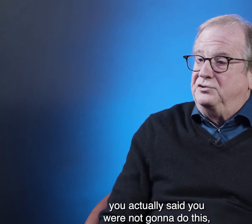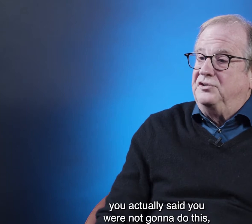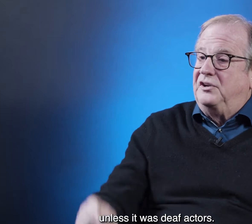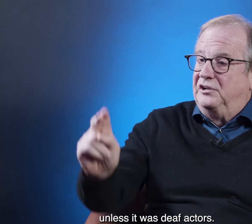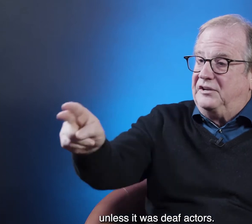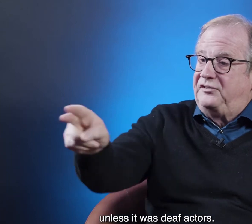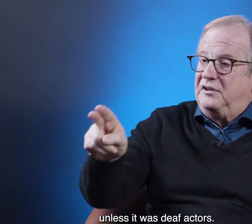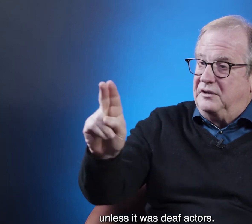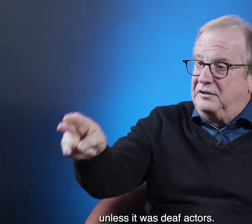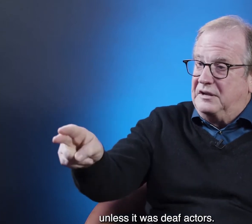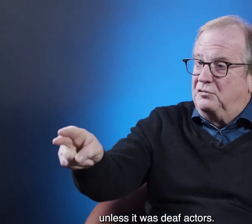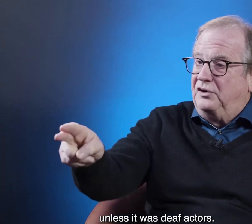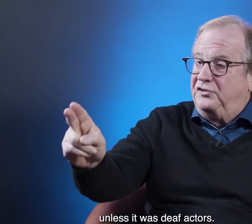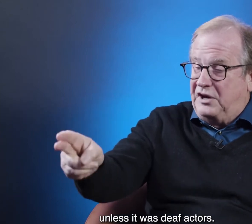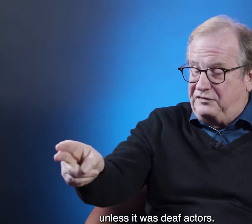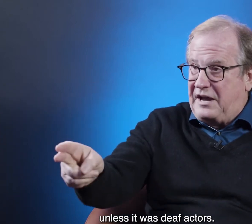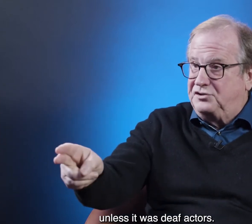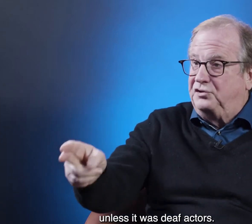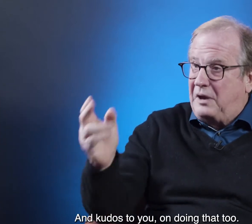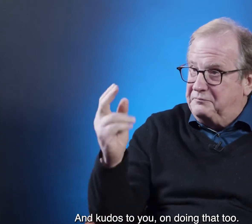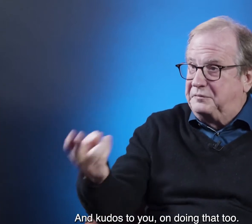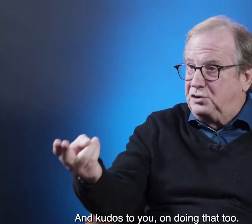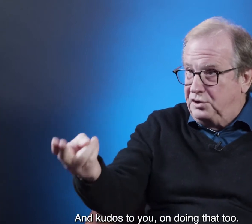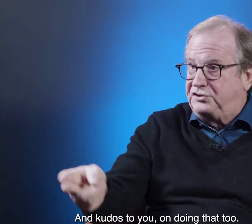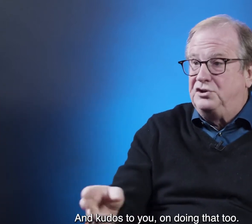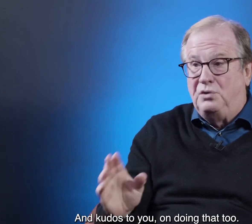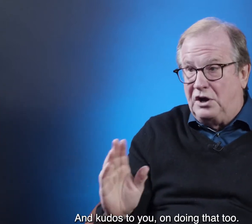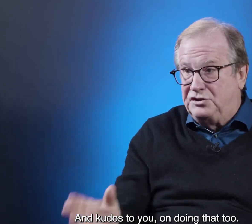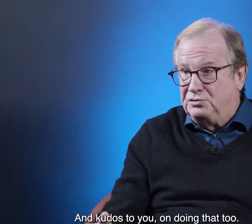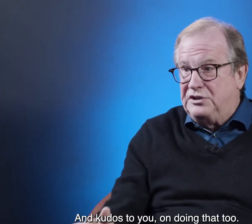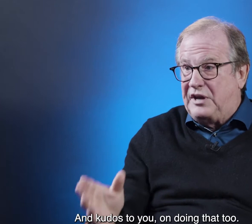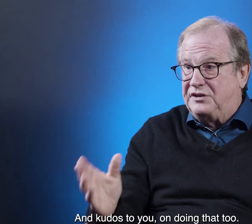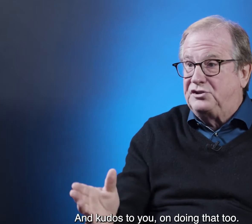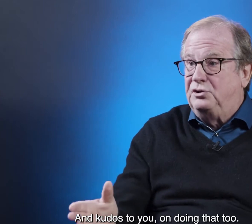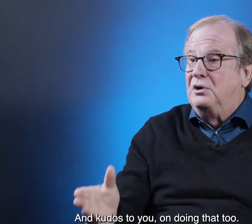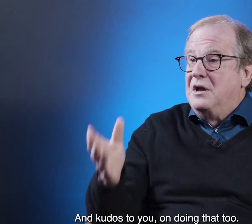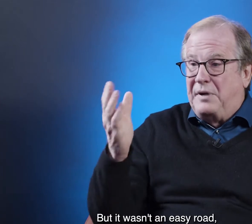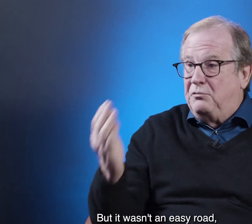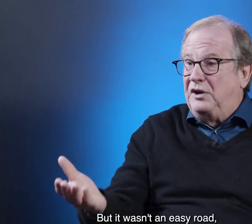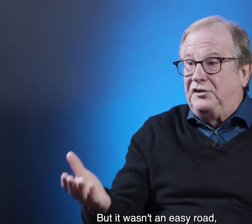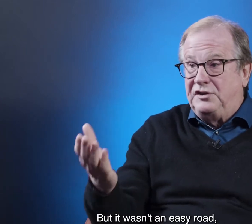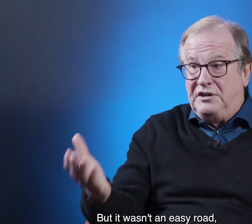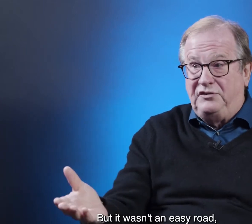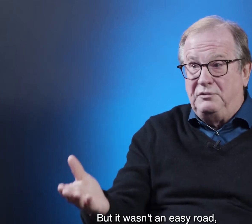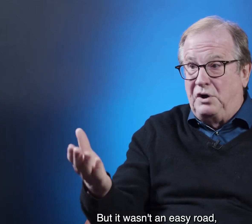this unless it was deaf actors, and kudos to you on doing that too. But it wasn't an easy road,